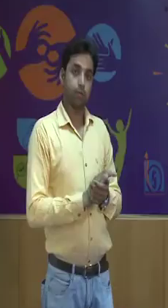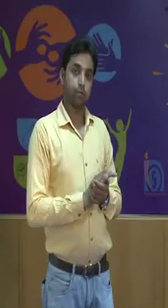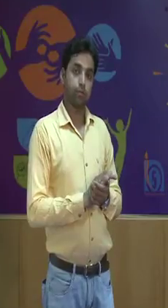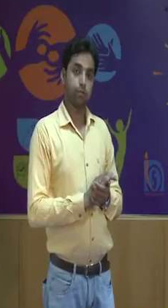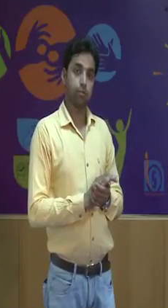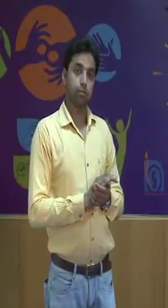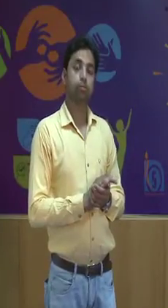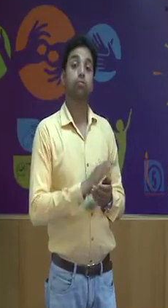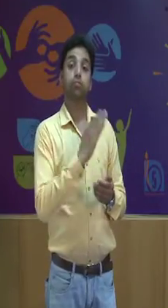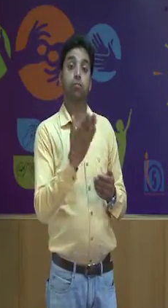Kafur,